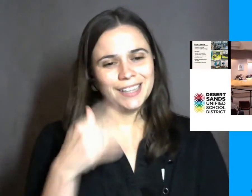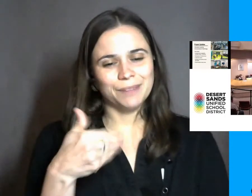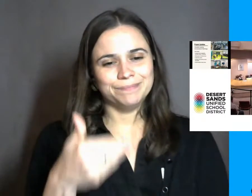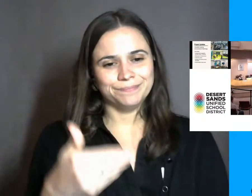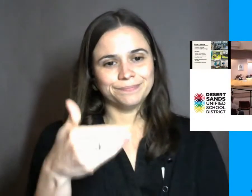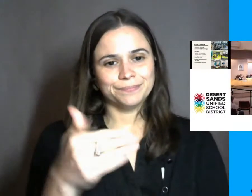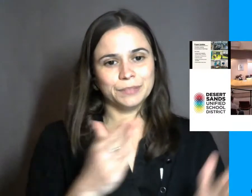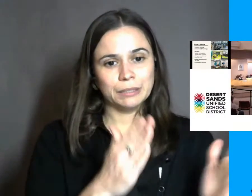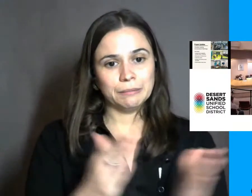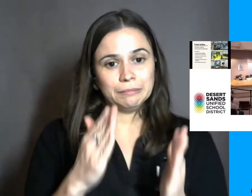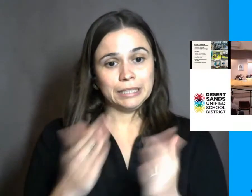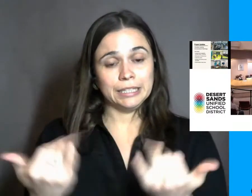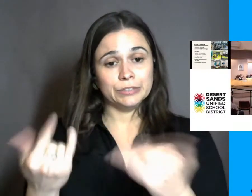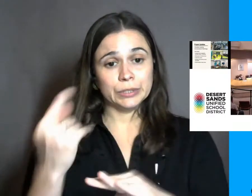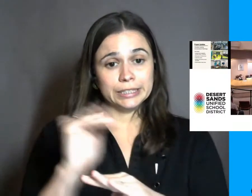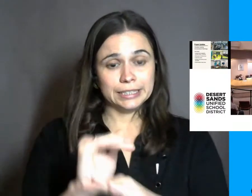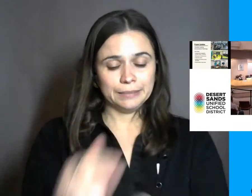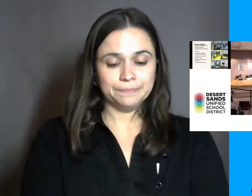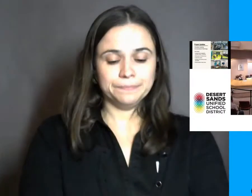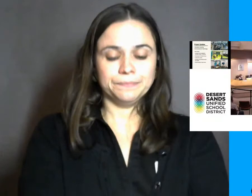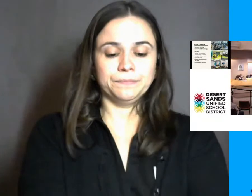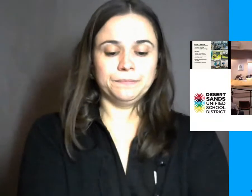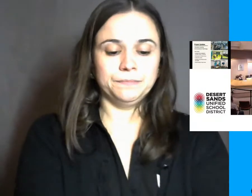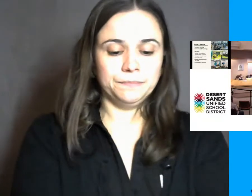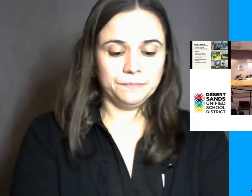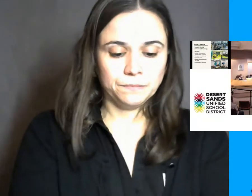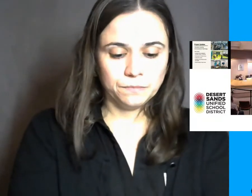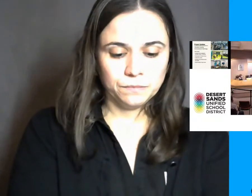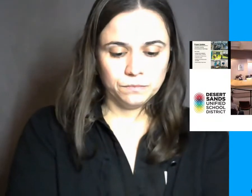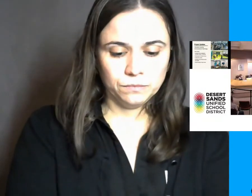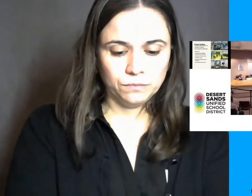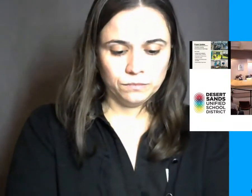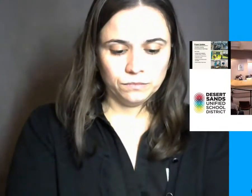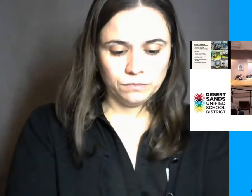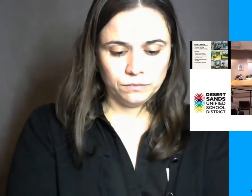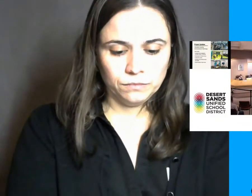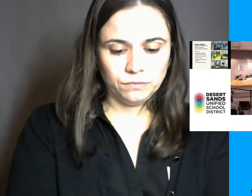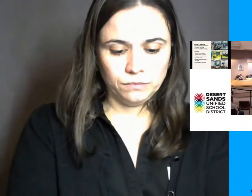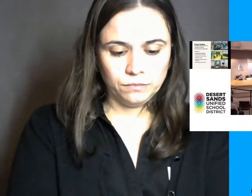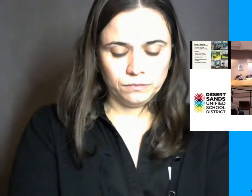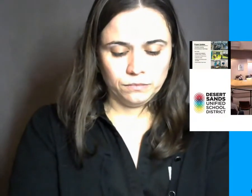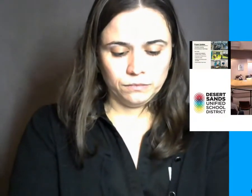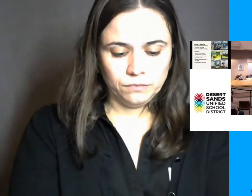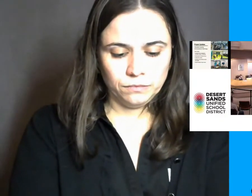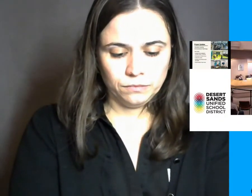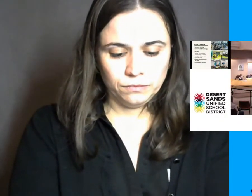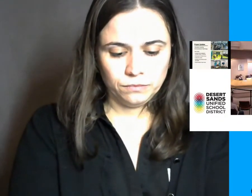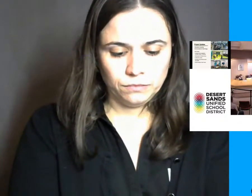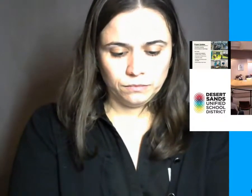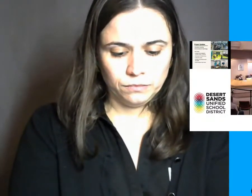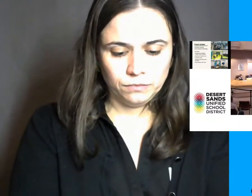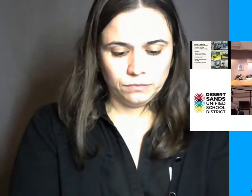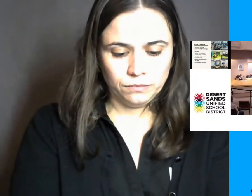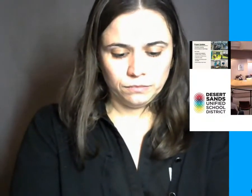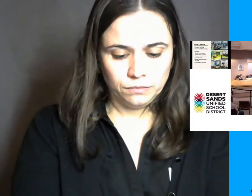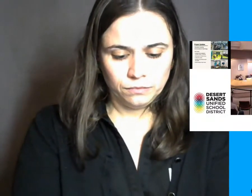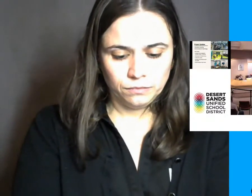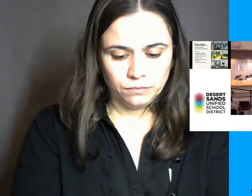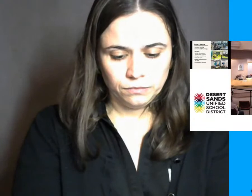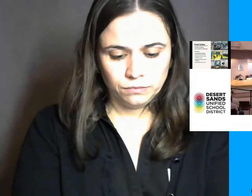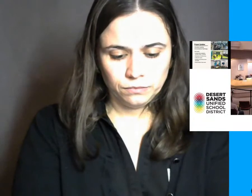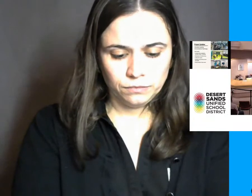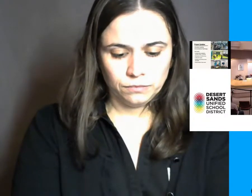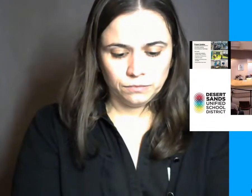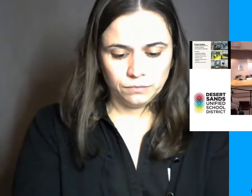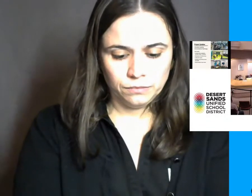Wi-Fi connectivity that Kristen talked about is having that universal throughout your campuses wherever you go. And then one of the exciting ones, and we're